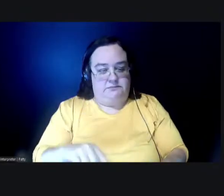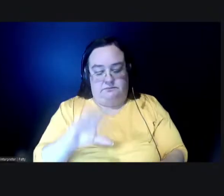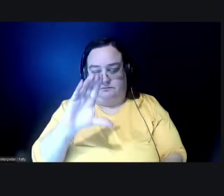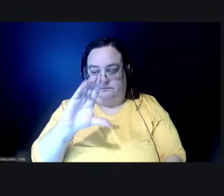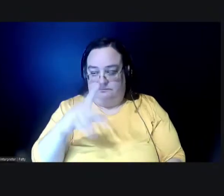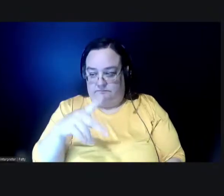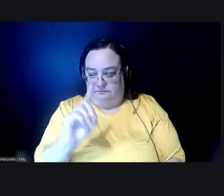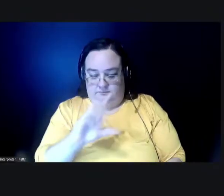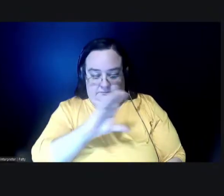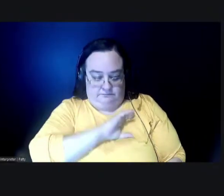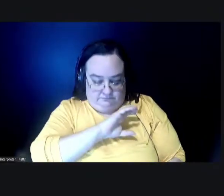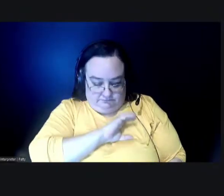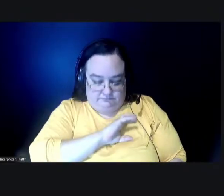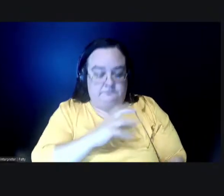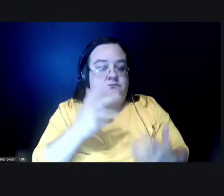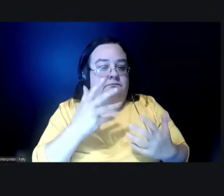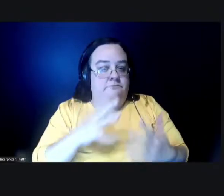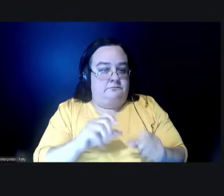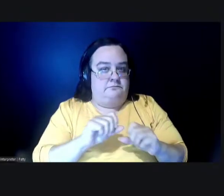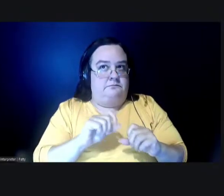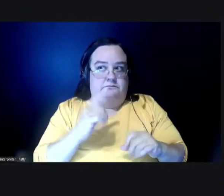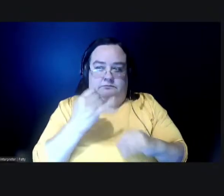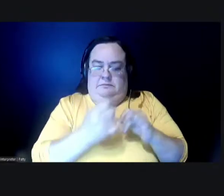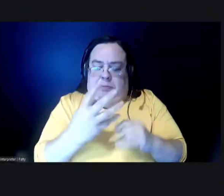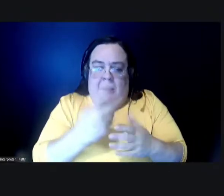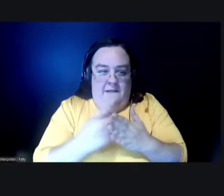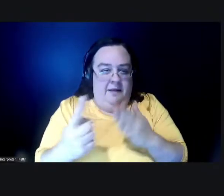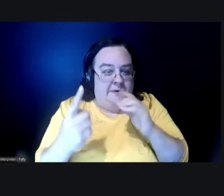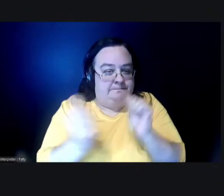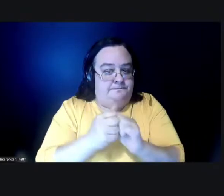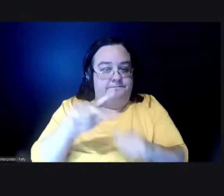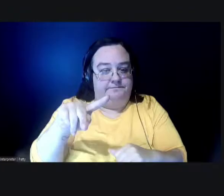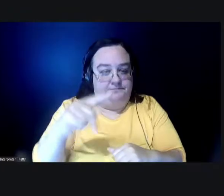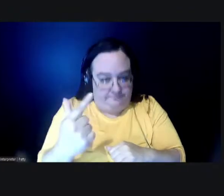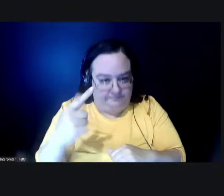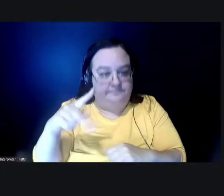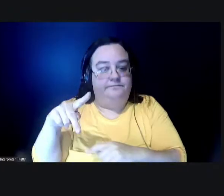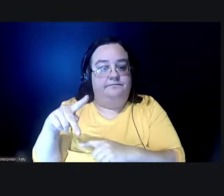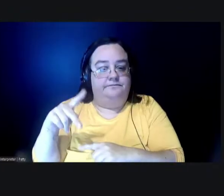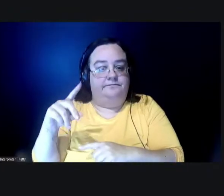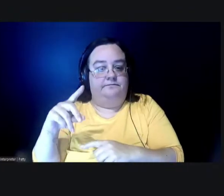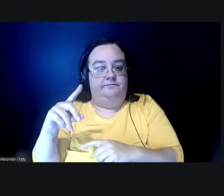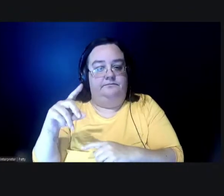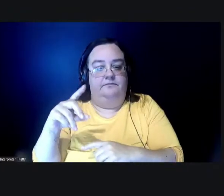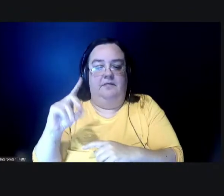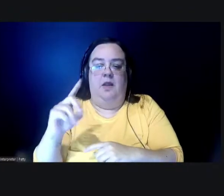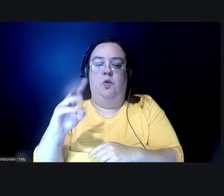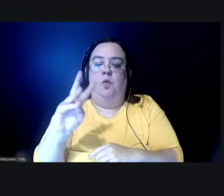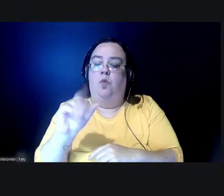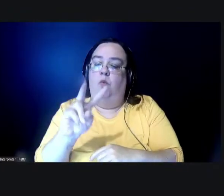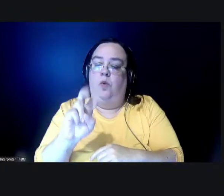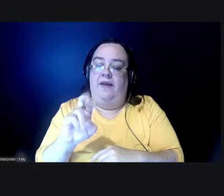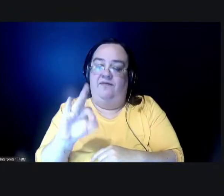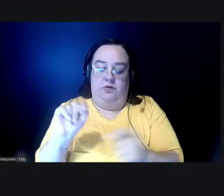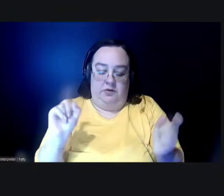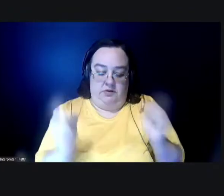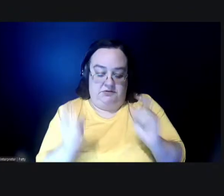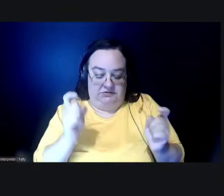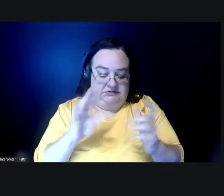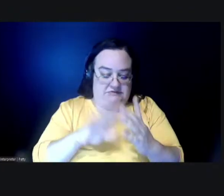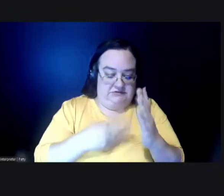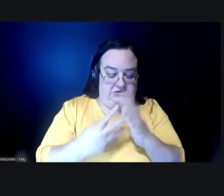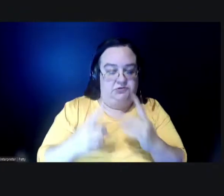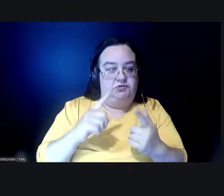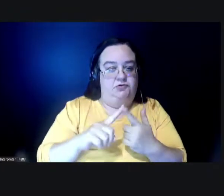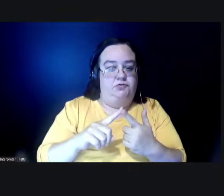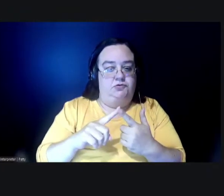have deployed over the last several weeks with the Prince George's County Police Wave Unit and adjusted schedules to deter the increase